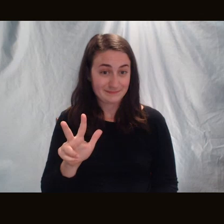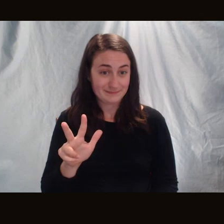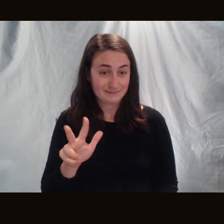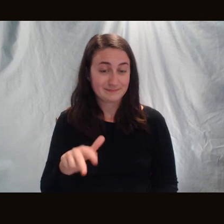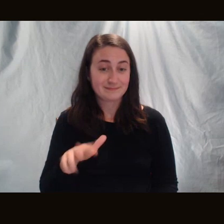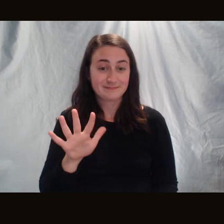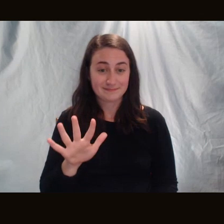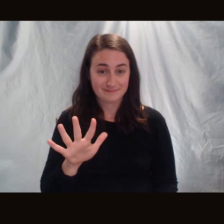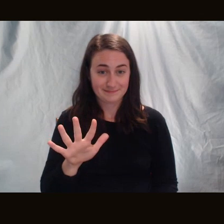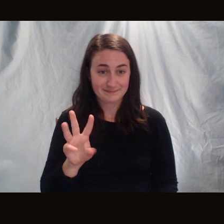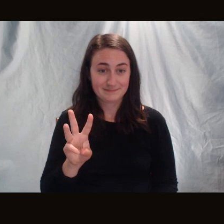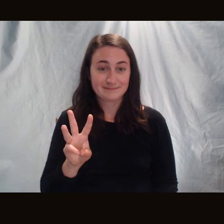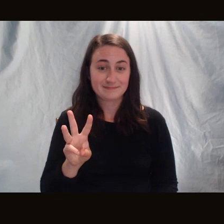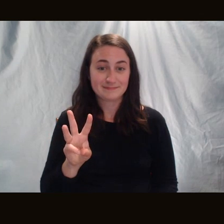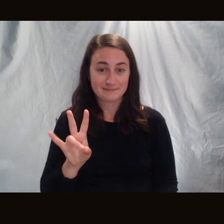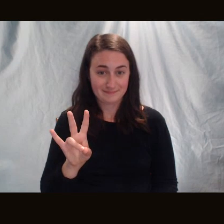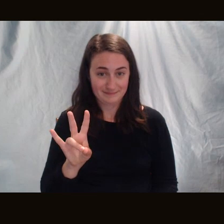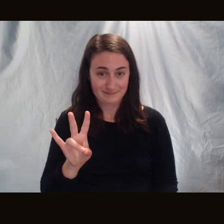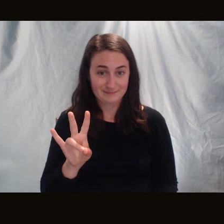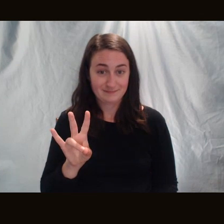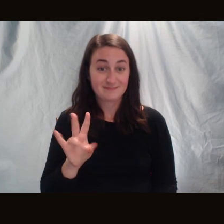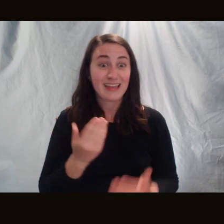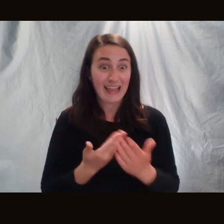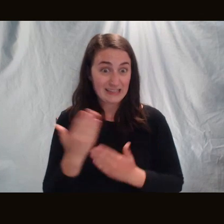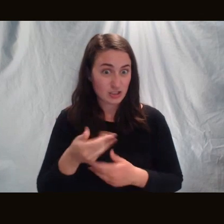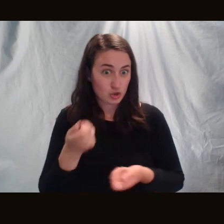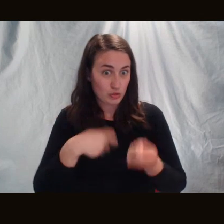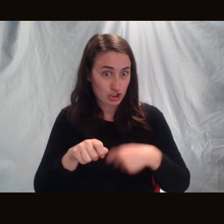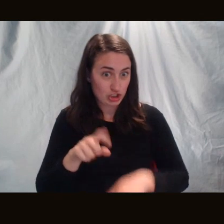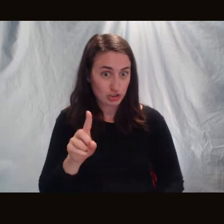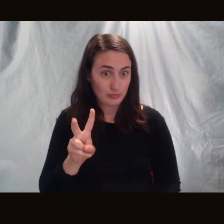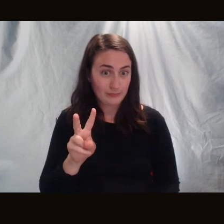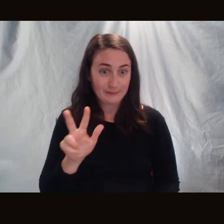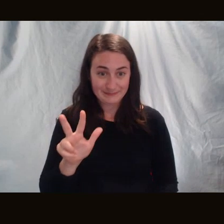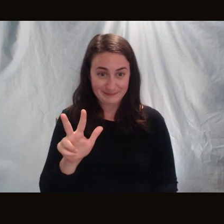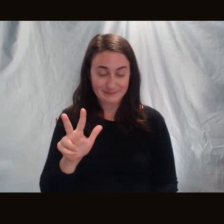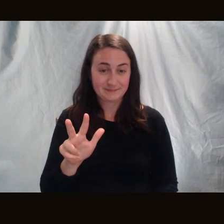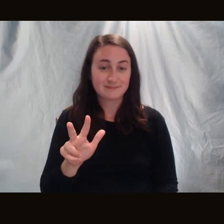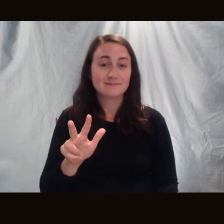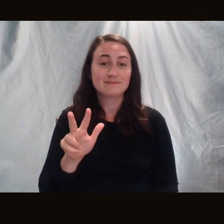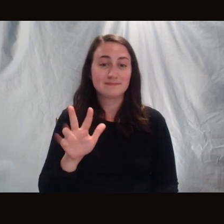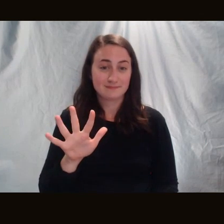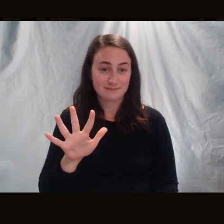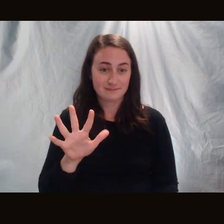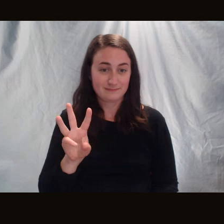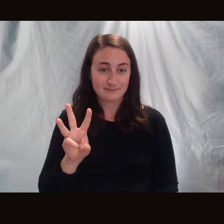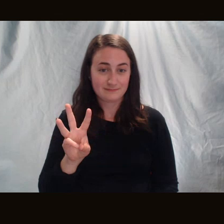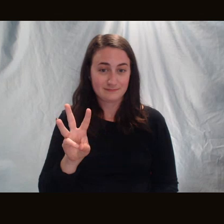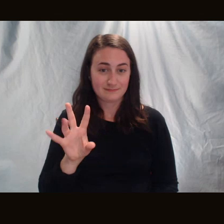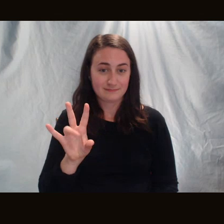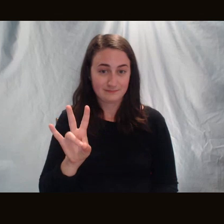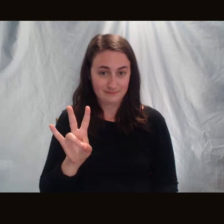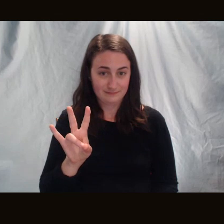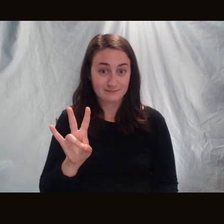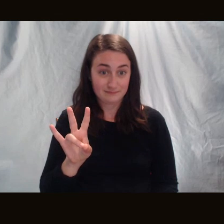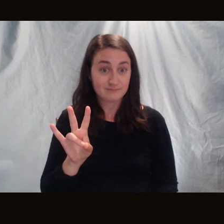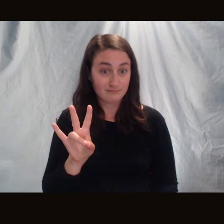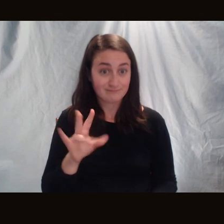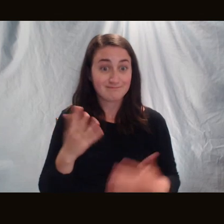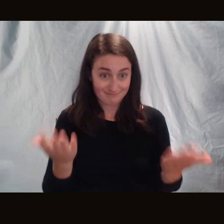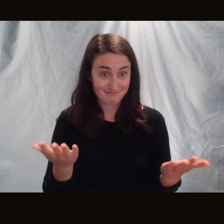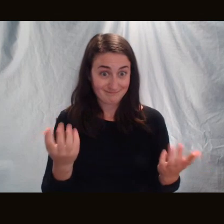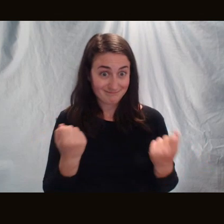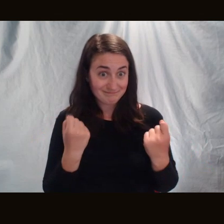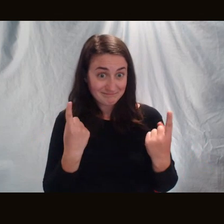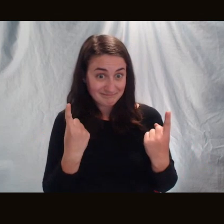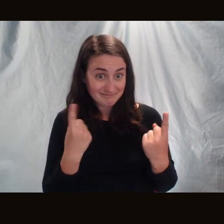3, and 5. Switch the hands. We prep. 1, 2, 3, then 5, 6, 7. Yes,